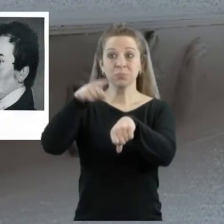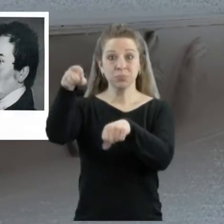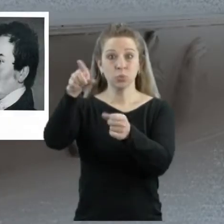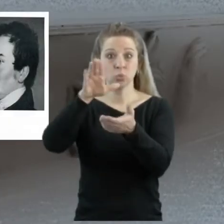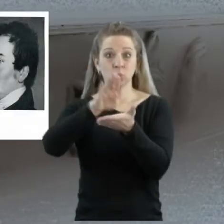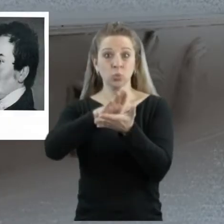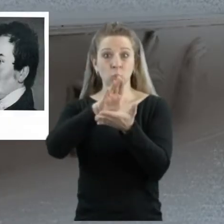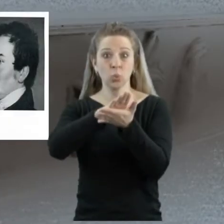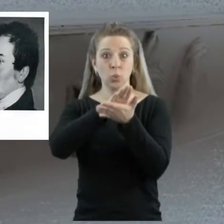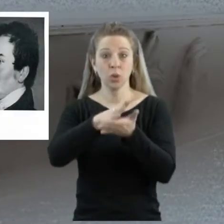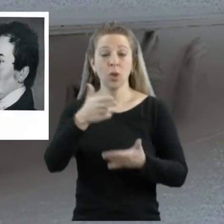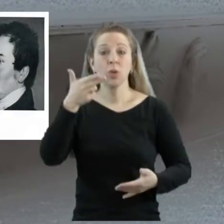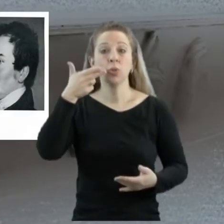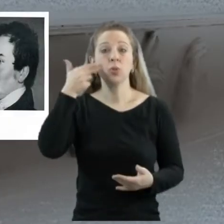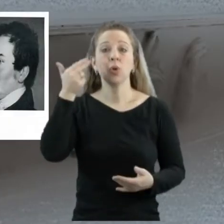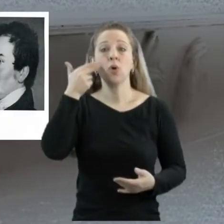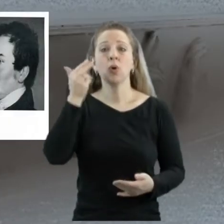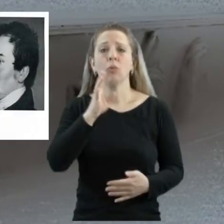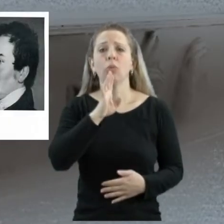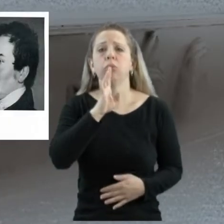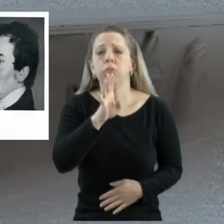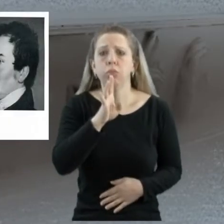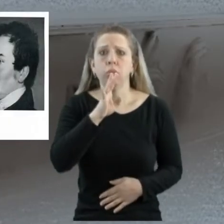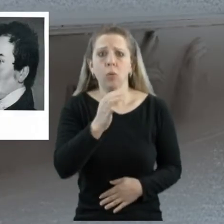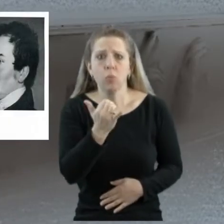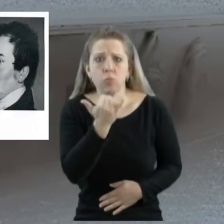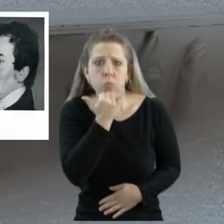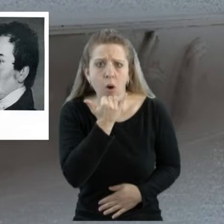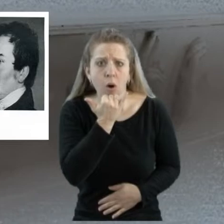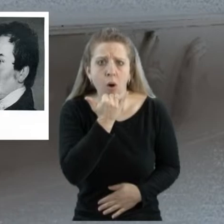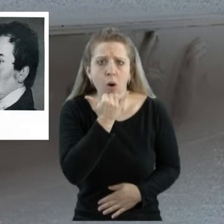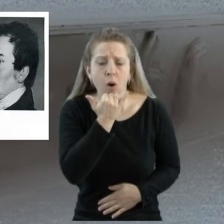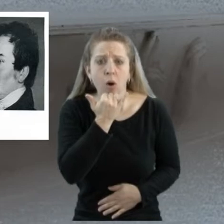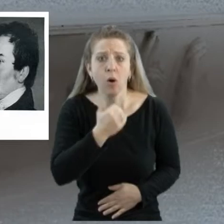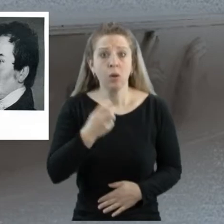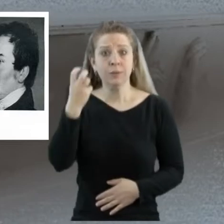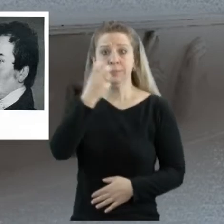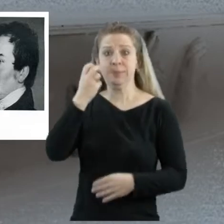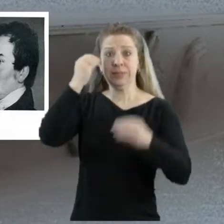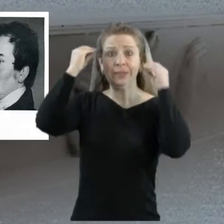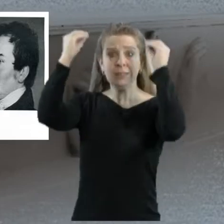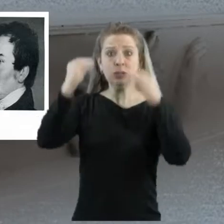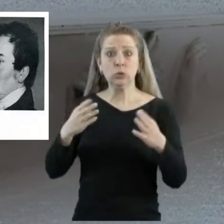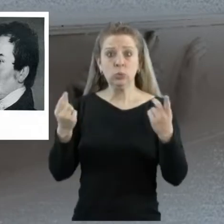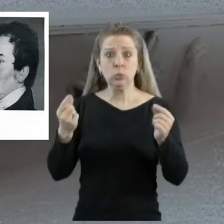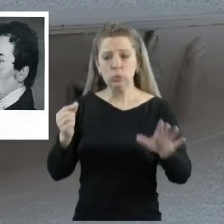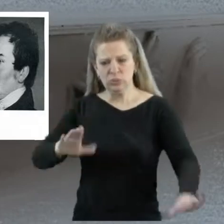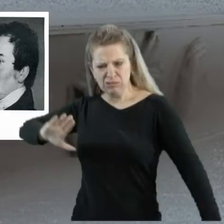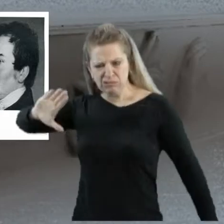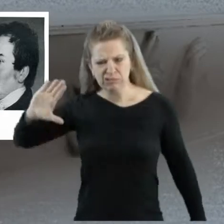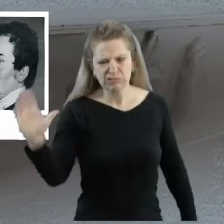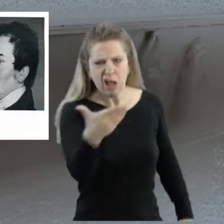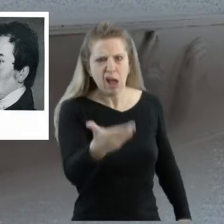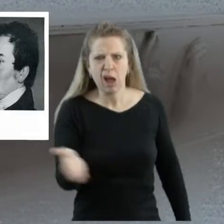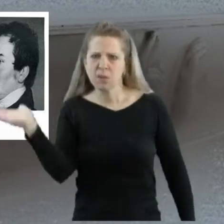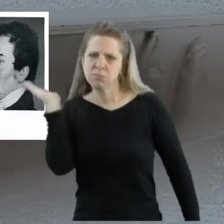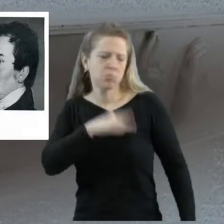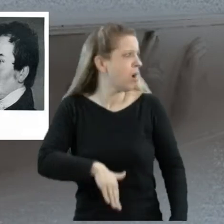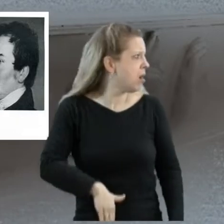One day at school, Clerc did not say a word the right way. His speech teacher slapped his face.